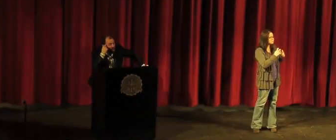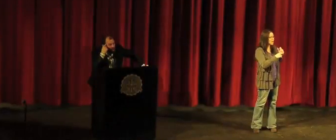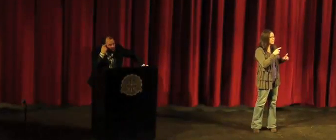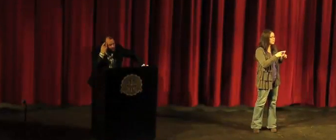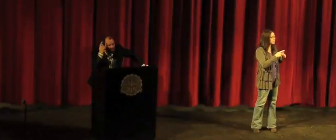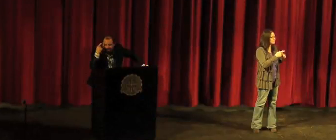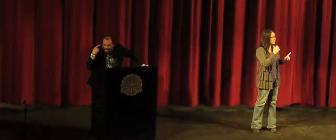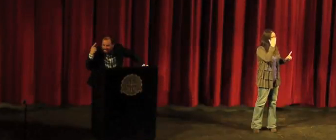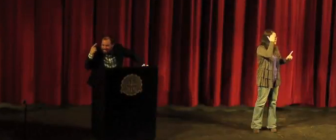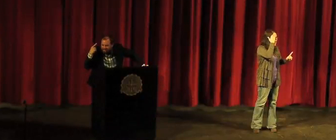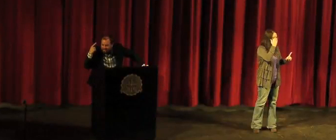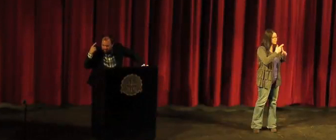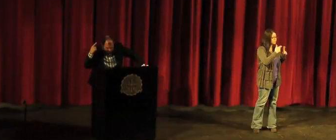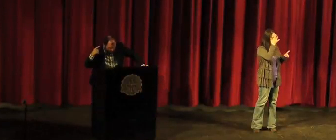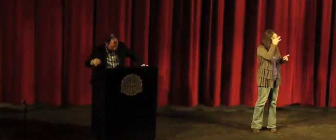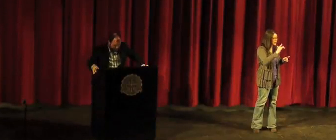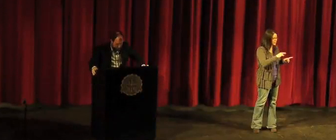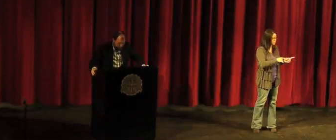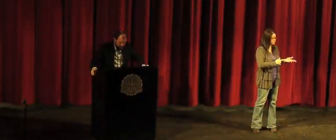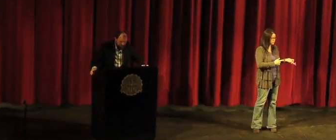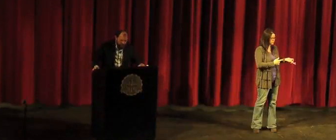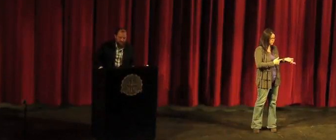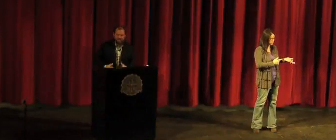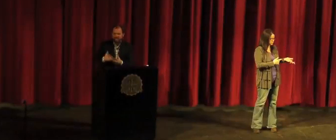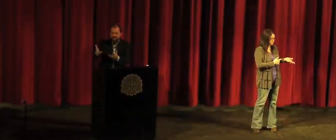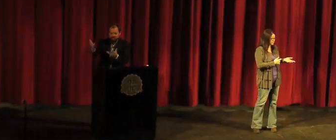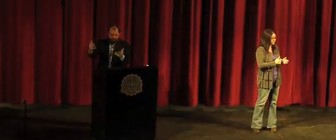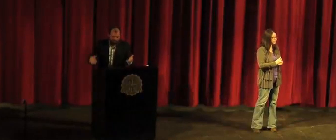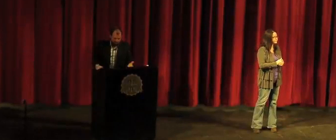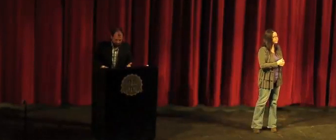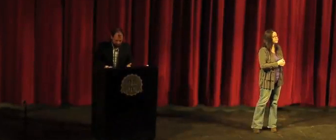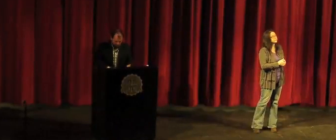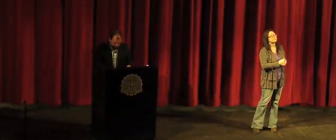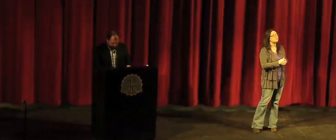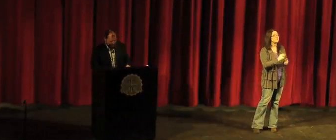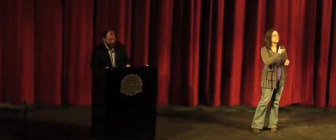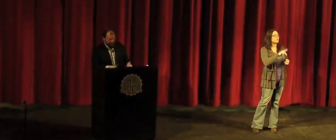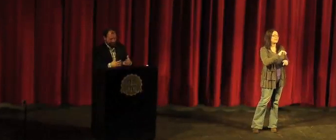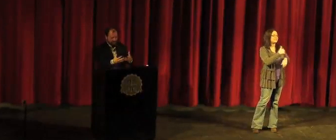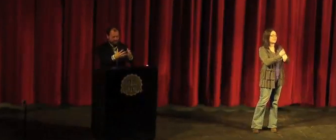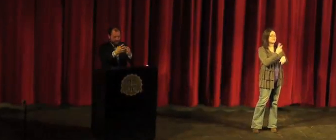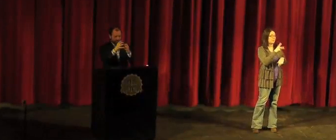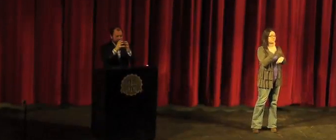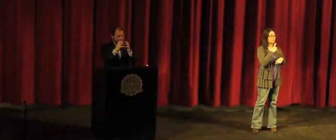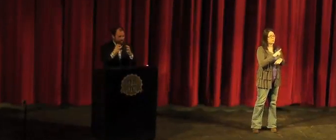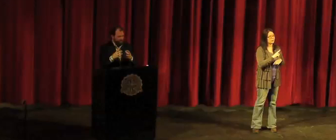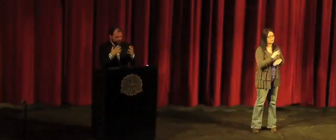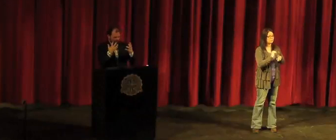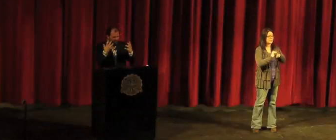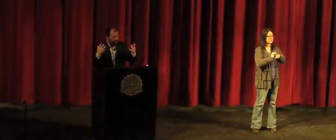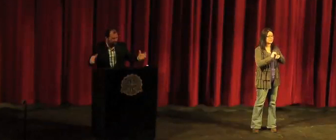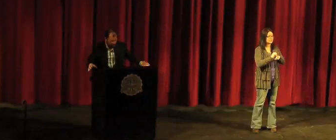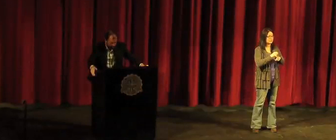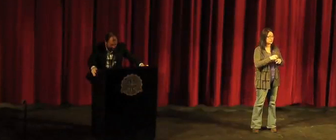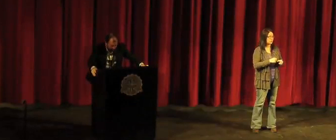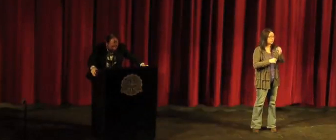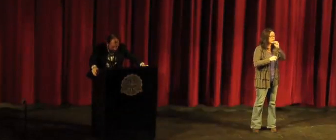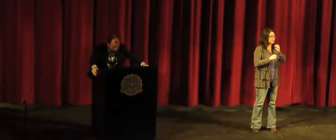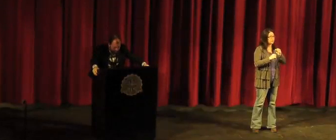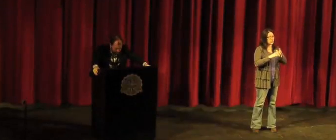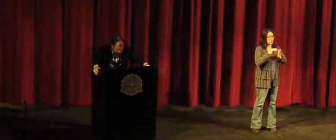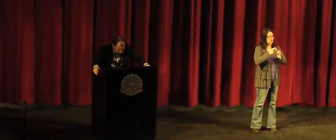of knowledge, of intellect. So the king sets up Bertie for some practice. He sits him up in front of this micro. "You have to learn to